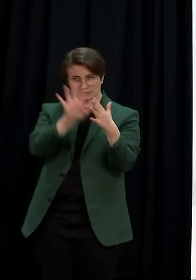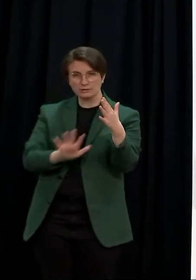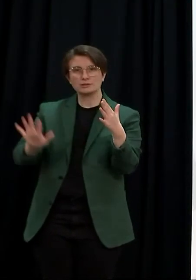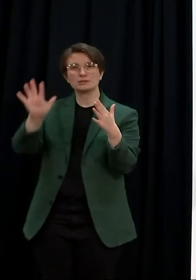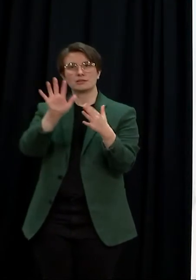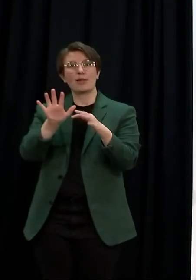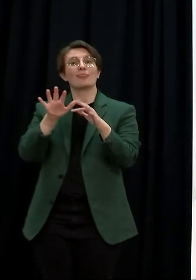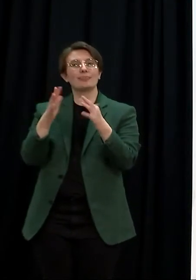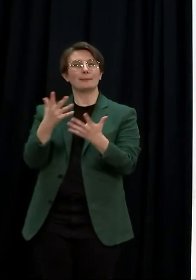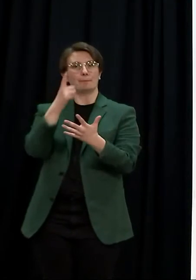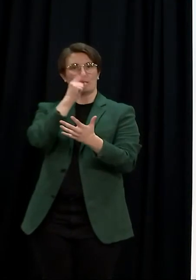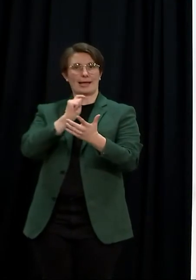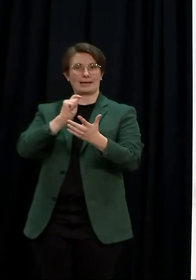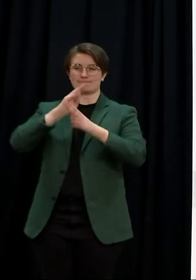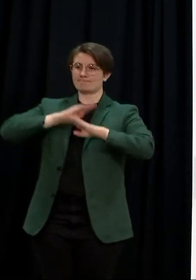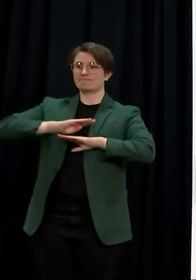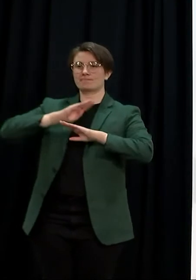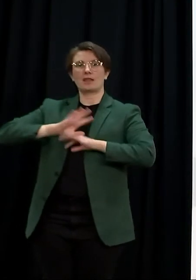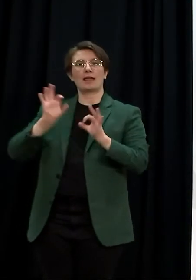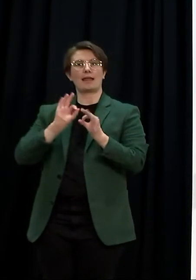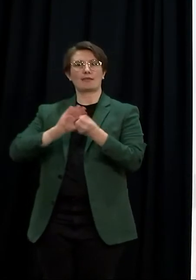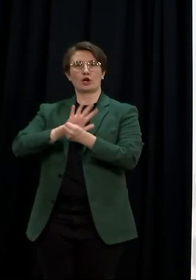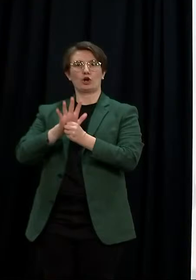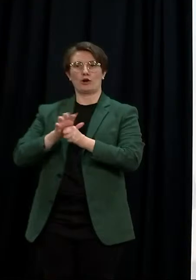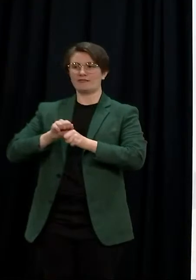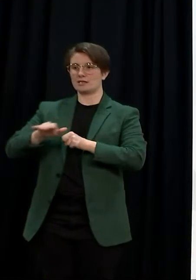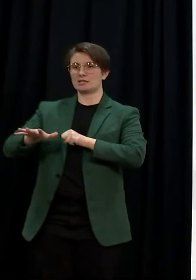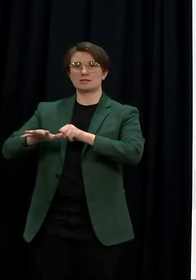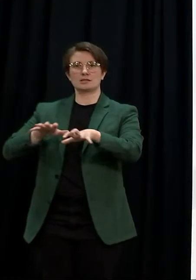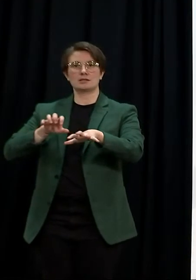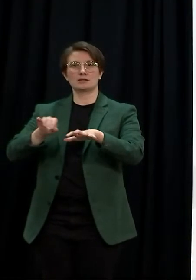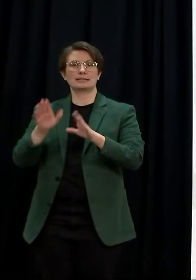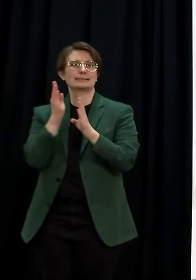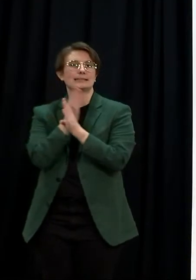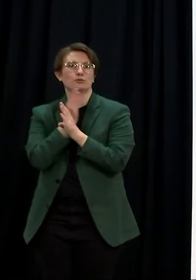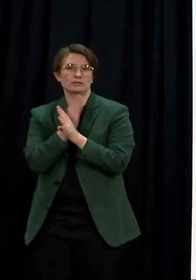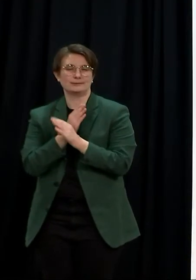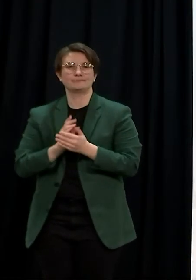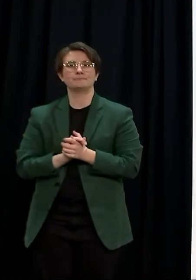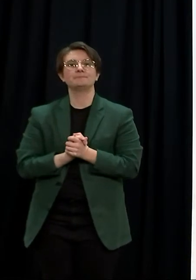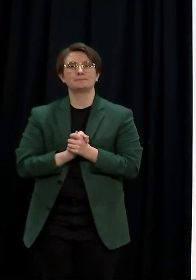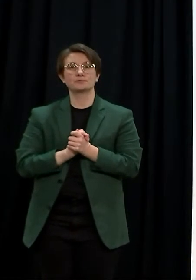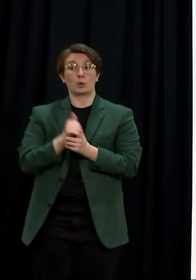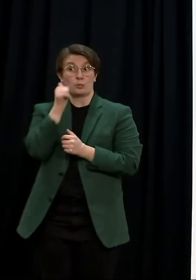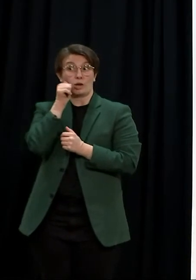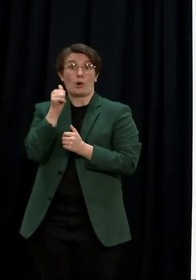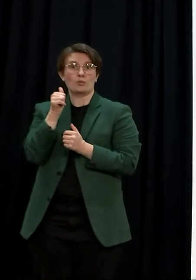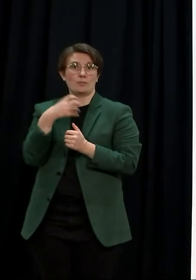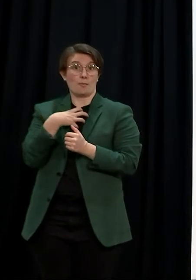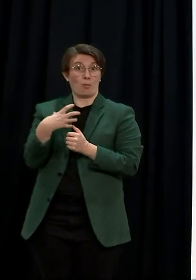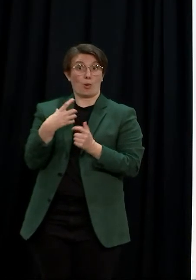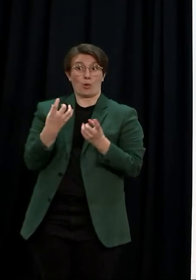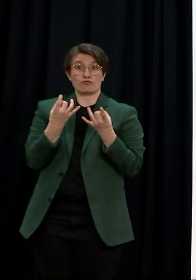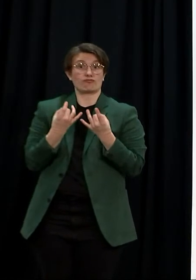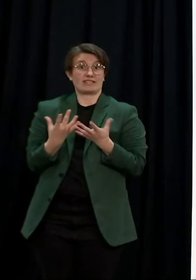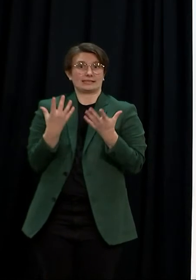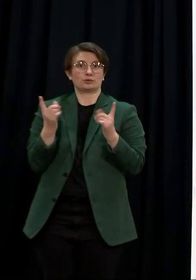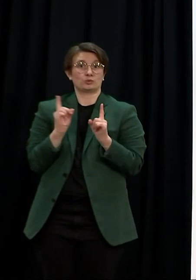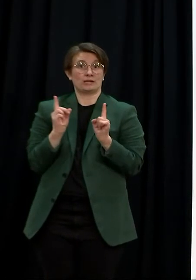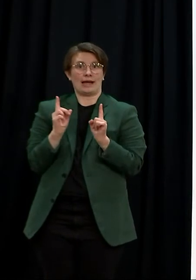But we knew a lot more this morning than we knew yesterday morning, and we'll know a lot more again tomorrow morning. And of those 3 subclusters that